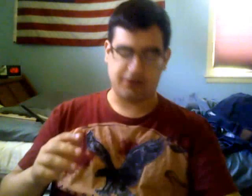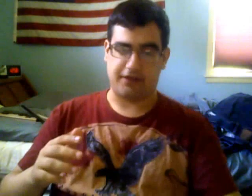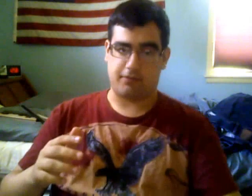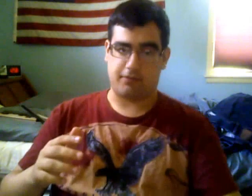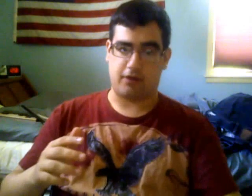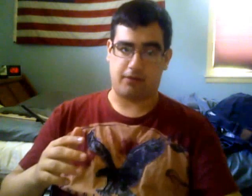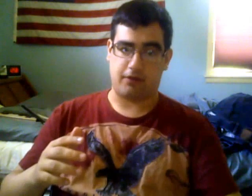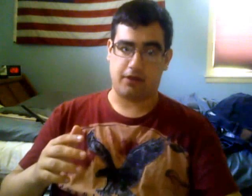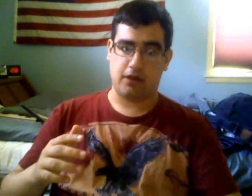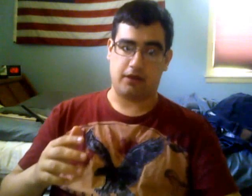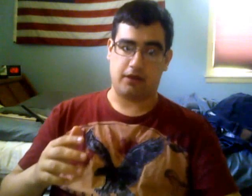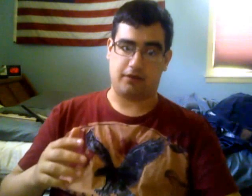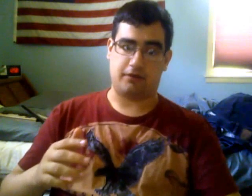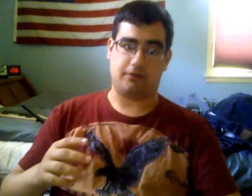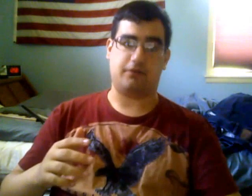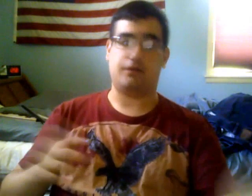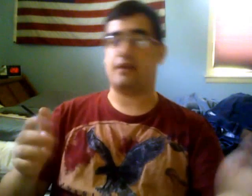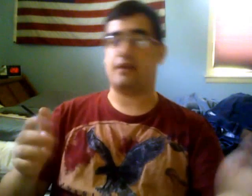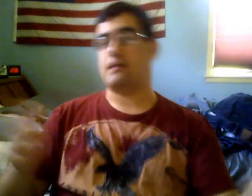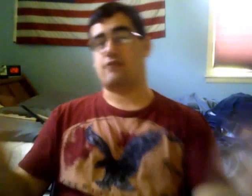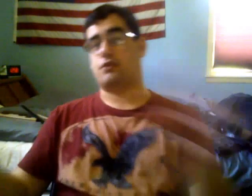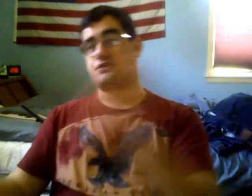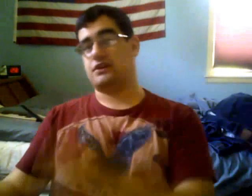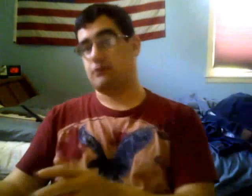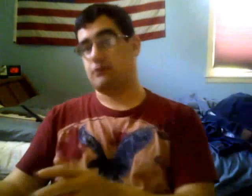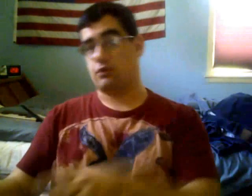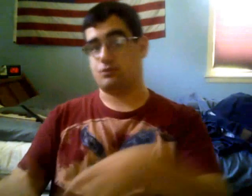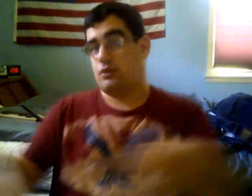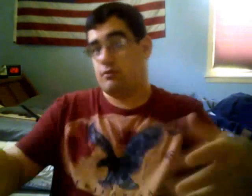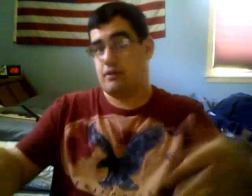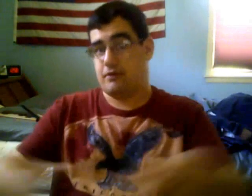in the primary, and he came back 4 years later, of course, and won the primary.